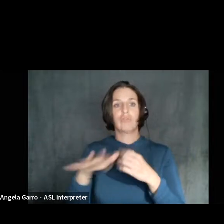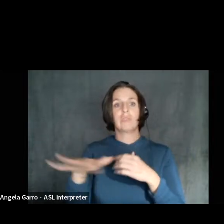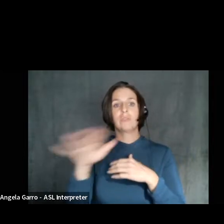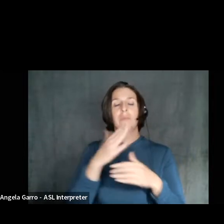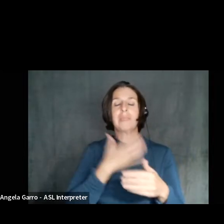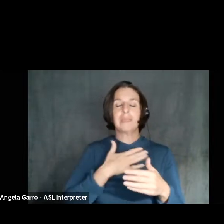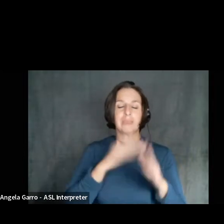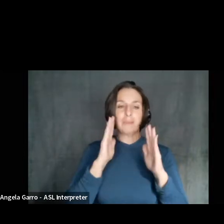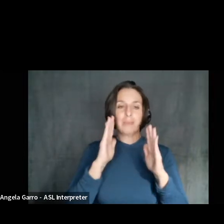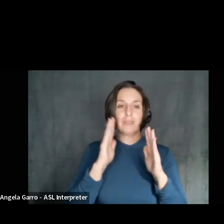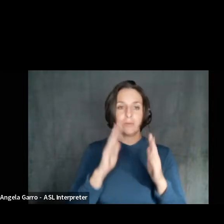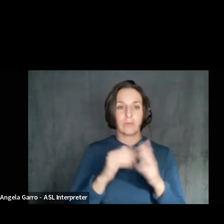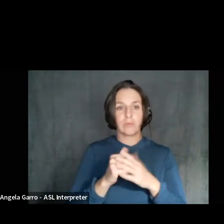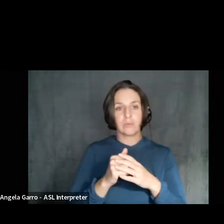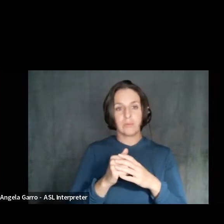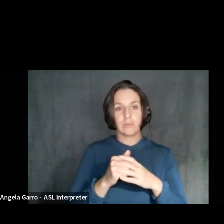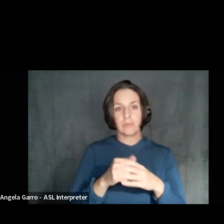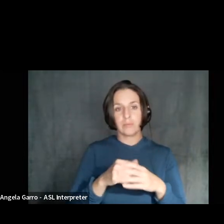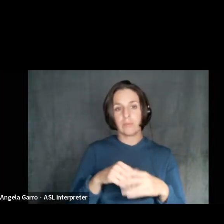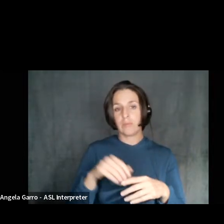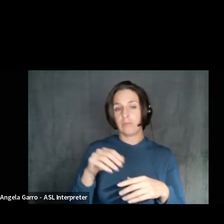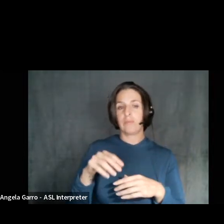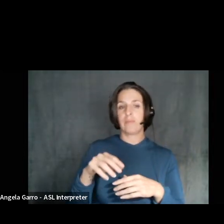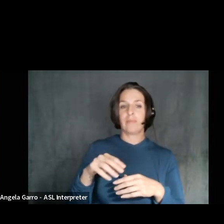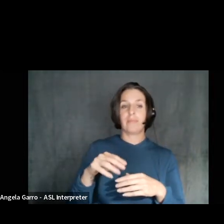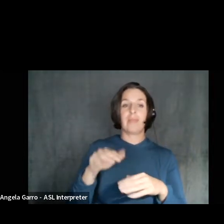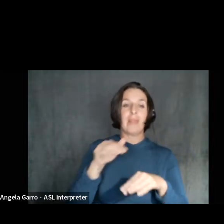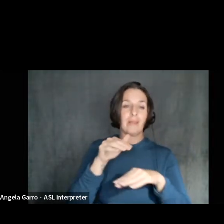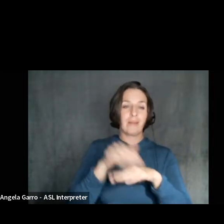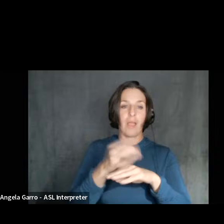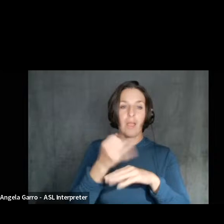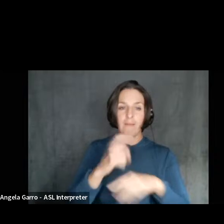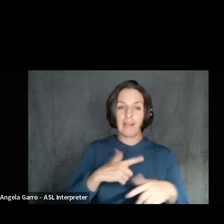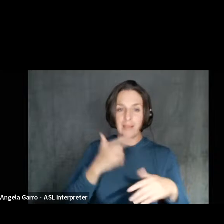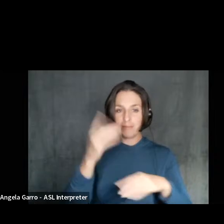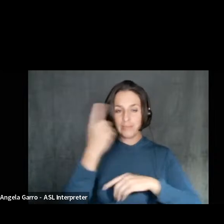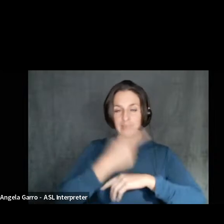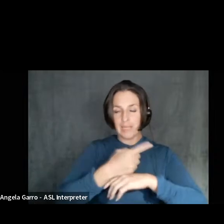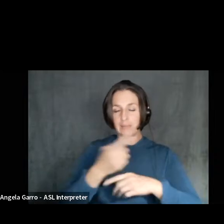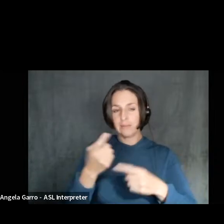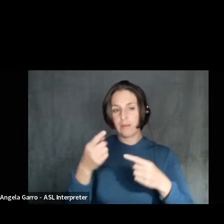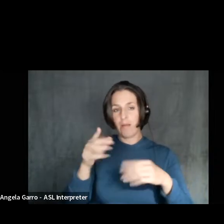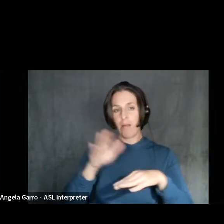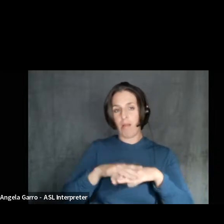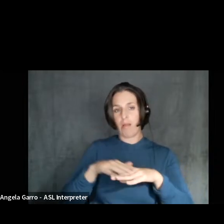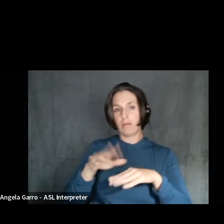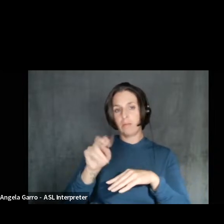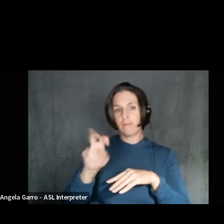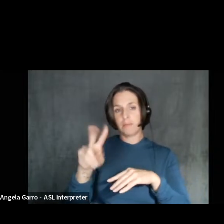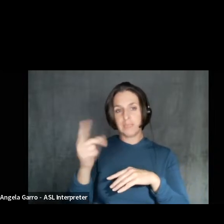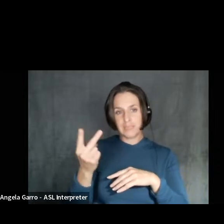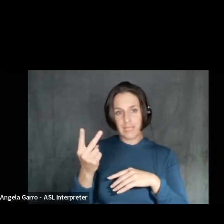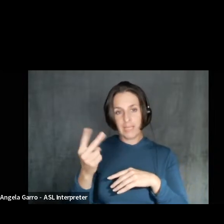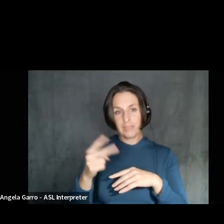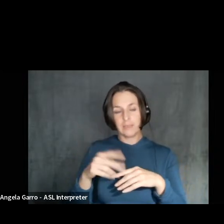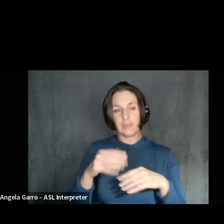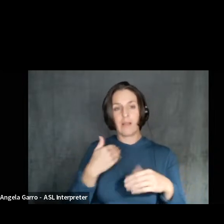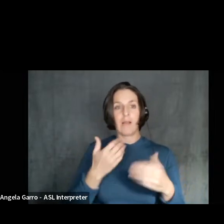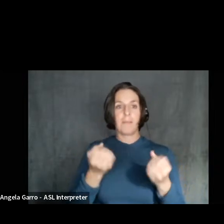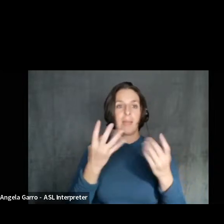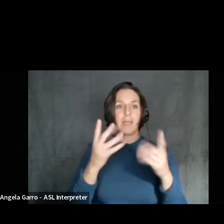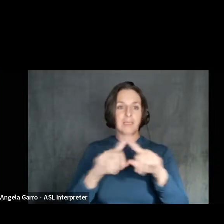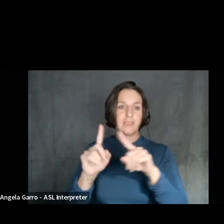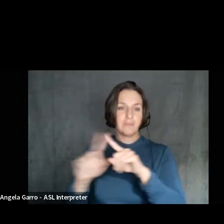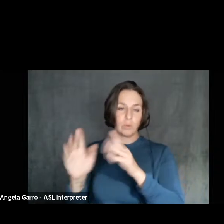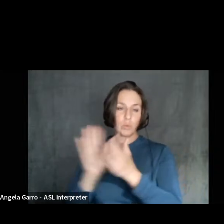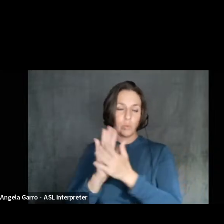Dia de los Muertos is coming up on November 2nd. A lot of our school sites have different events that the student clubs are